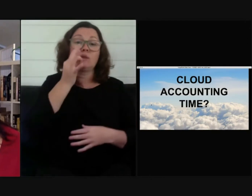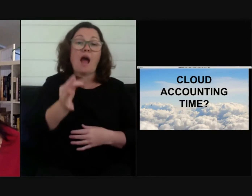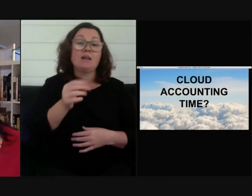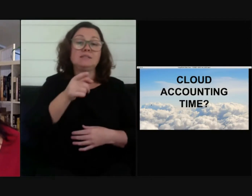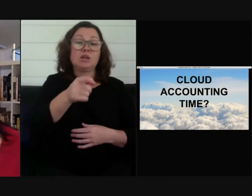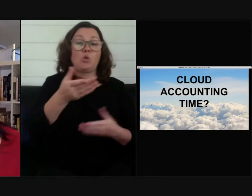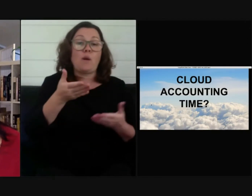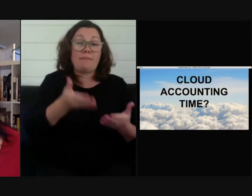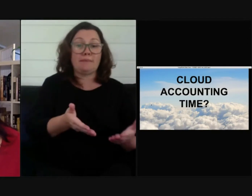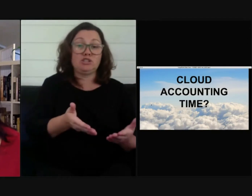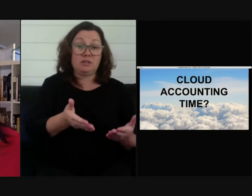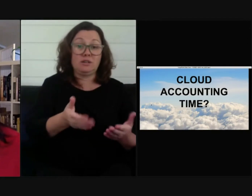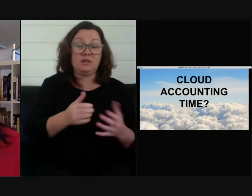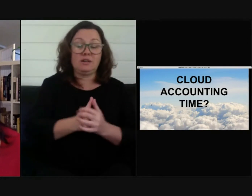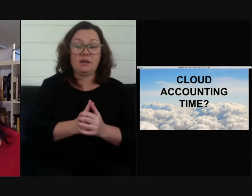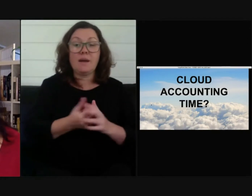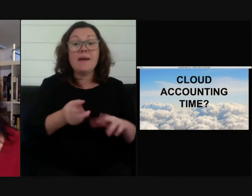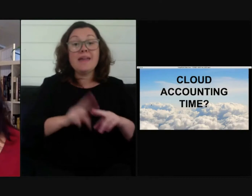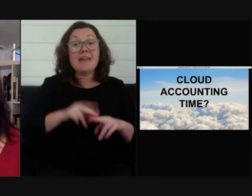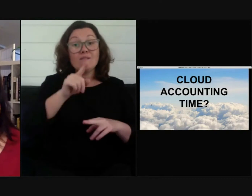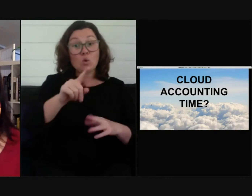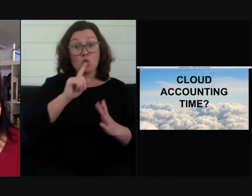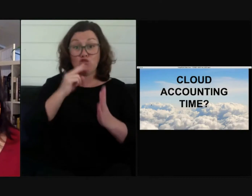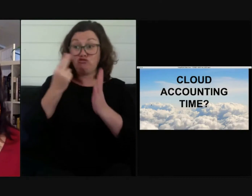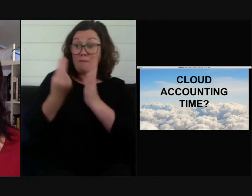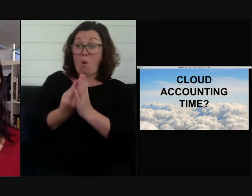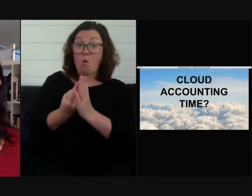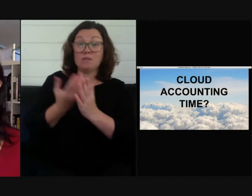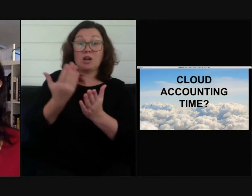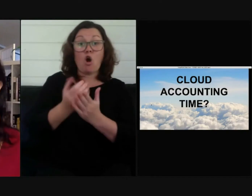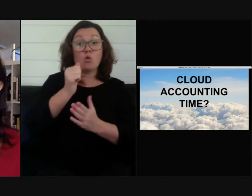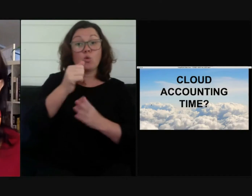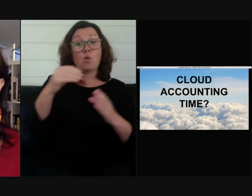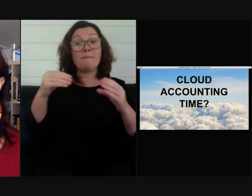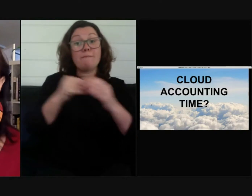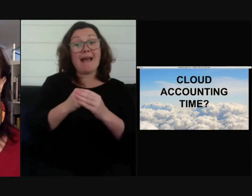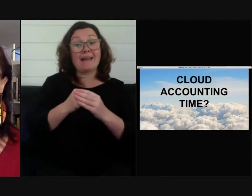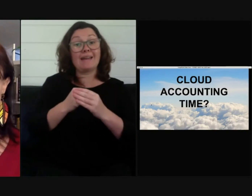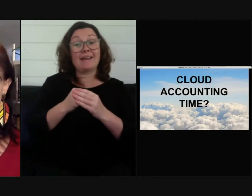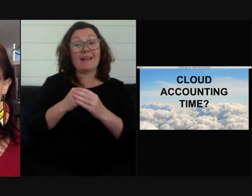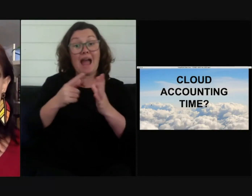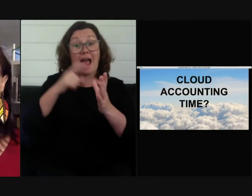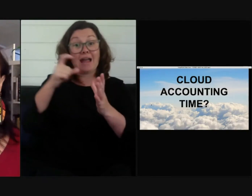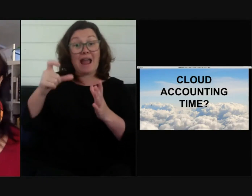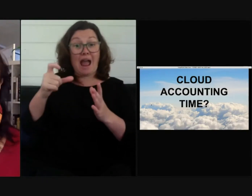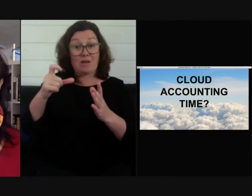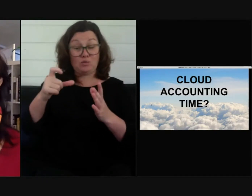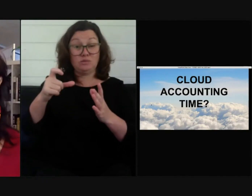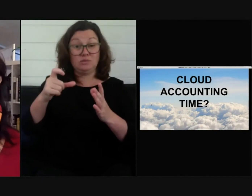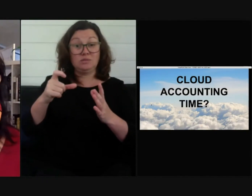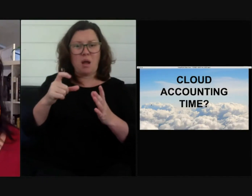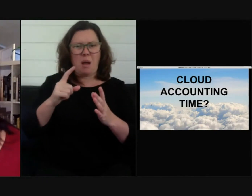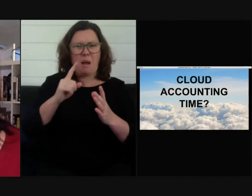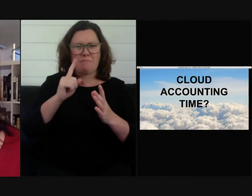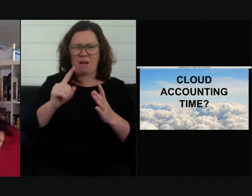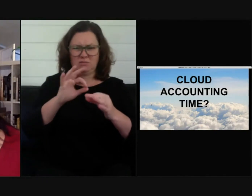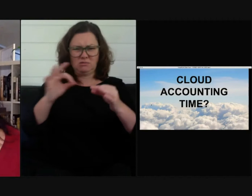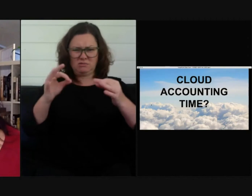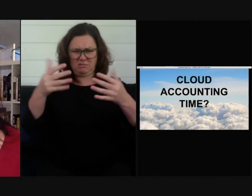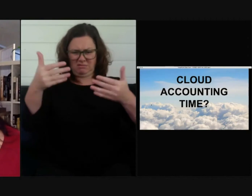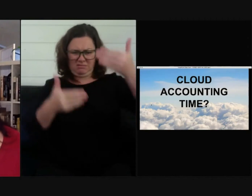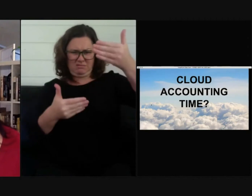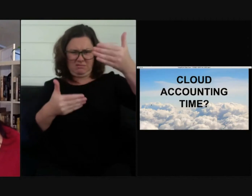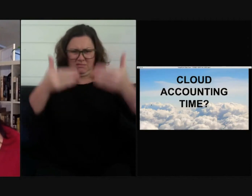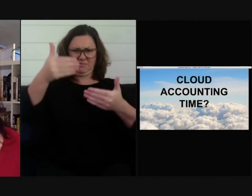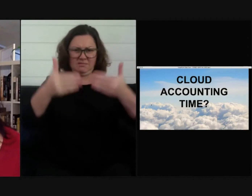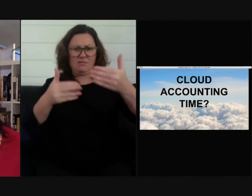your bank account and that is incorrect, it is going to be a much longer process for you to be able to prove that you